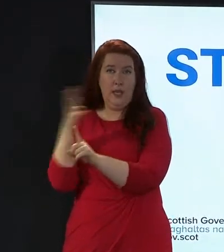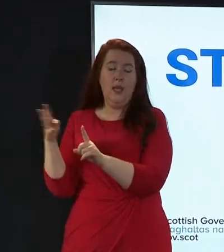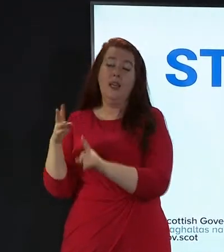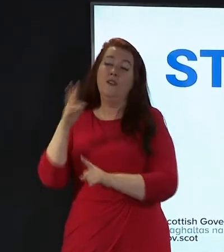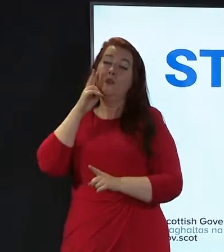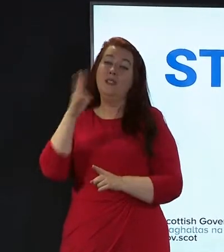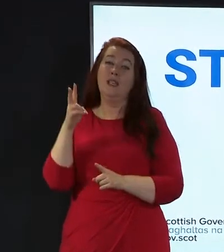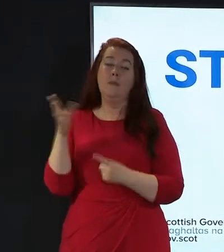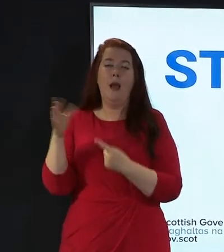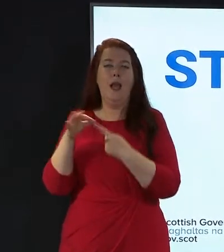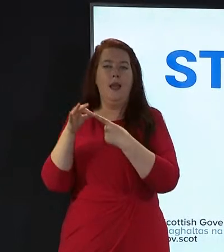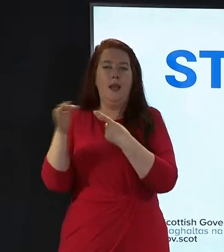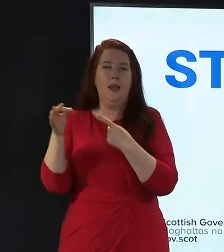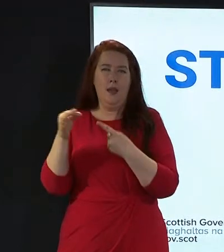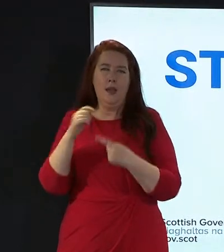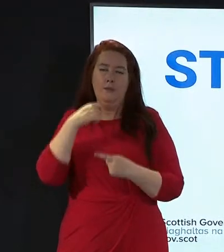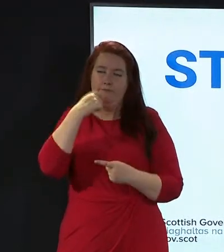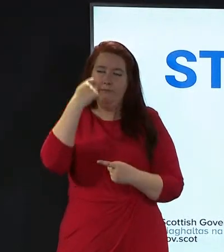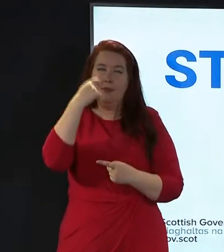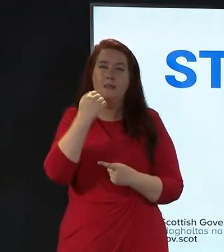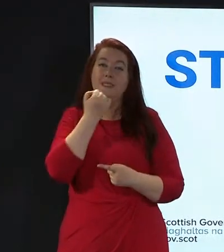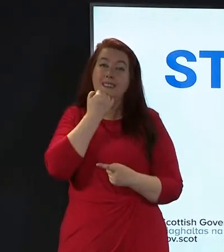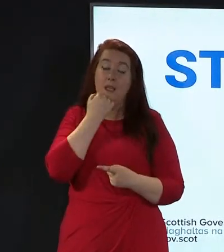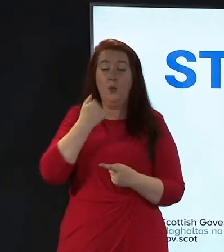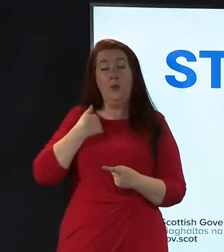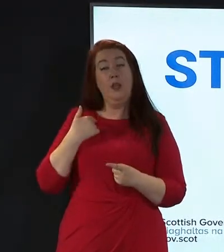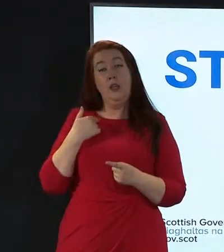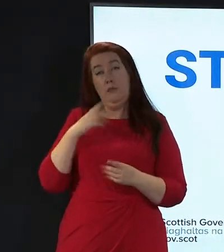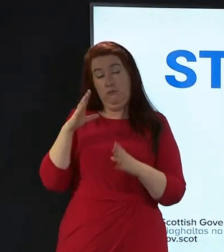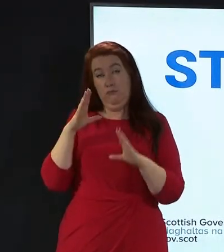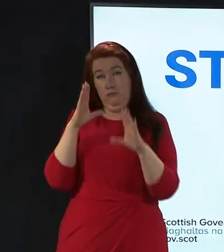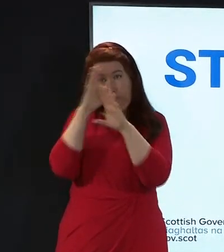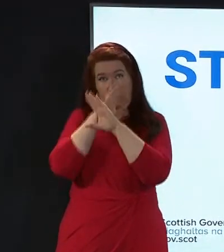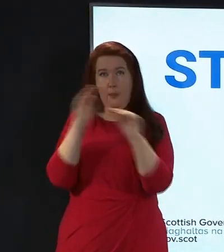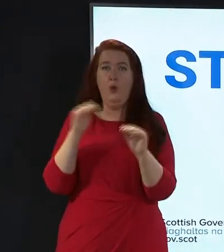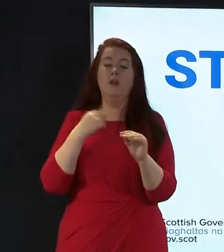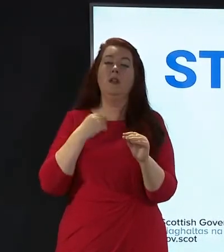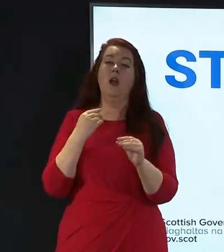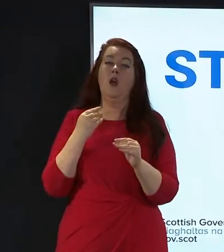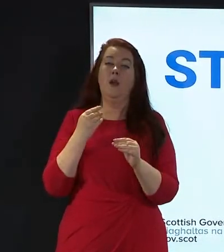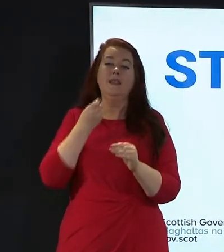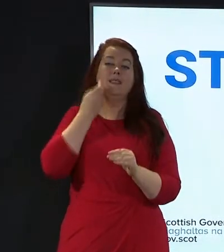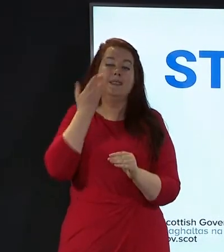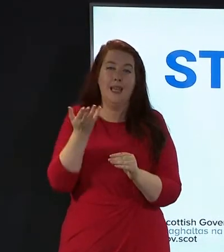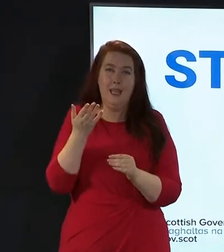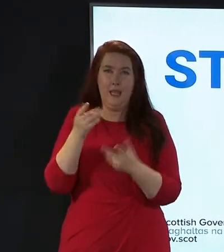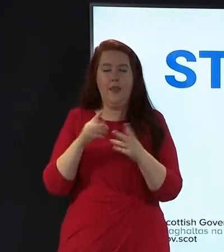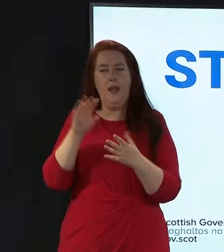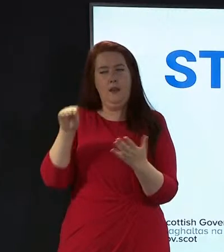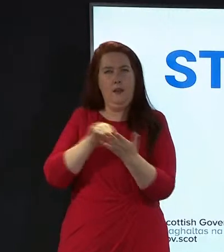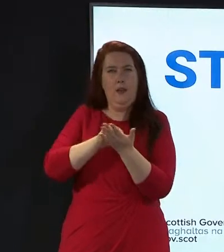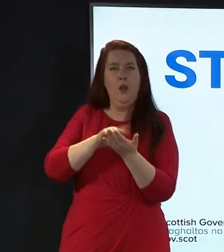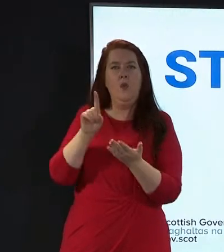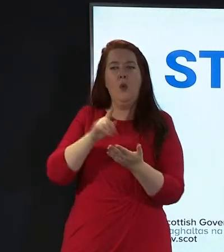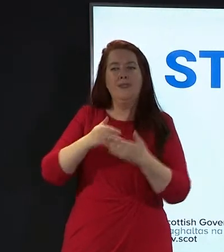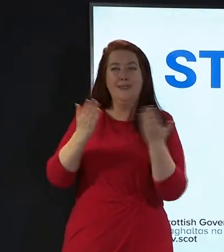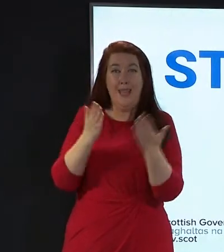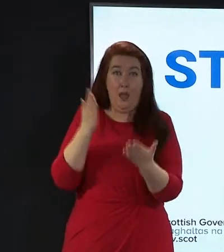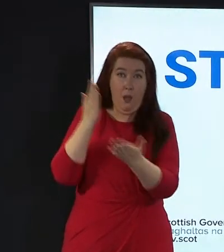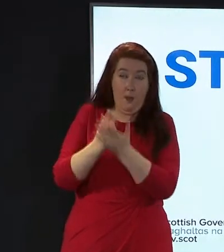by specimen date, so we report a daily case, and then over the next few days they're allocated towards the date the specimen was actually